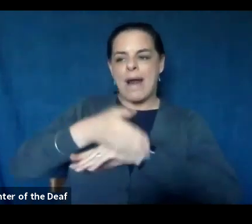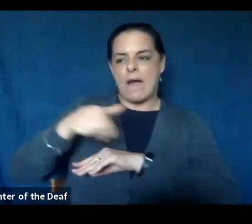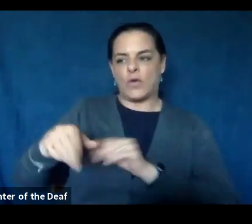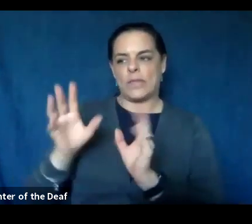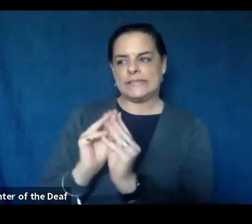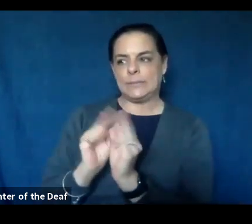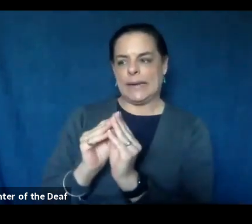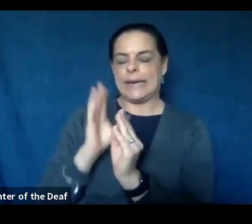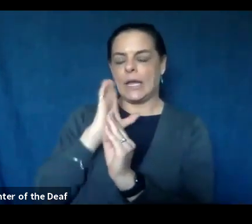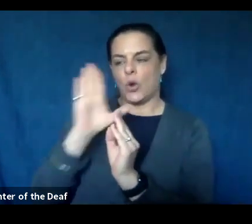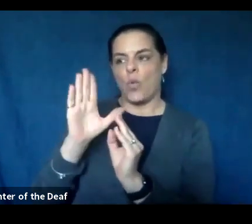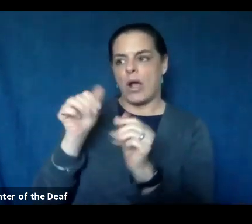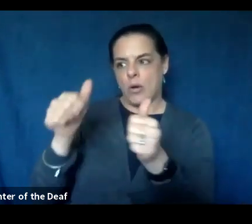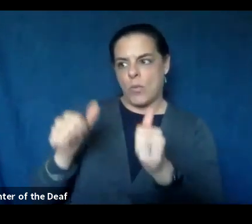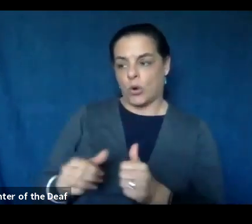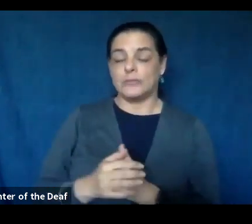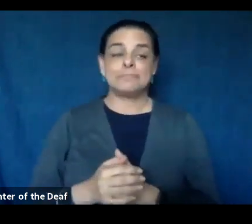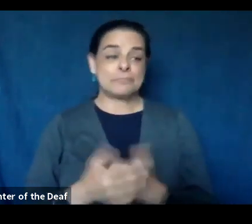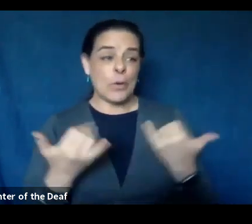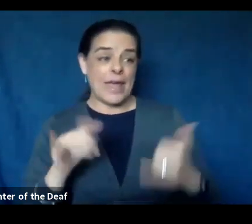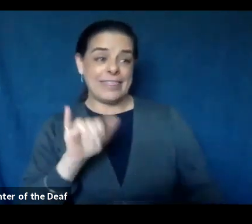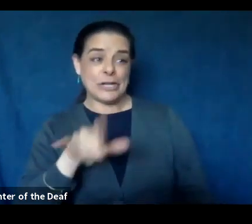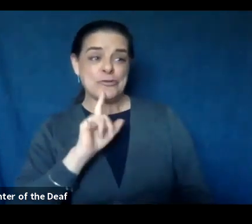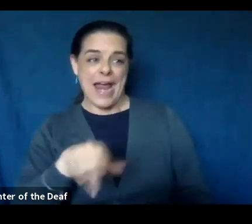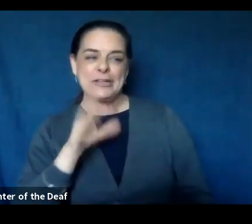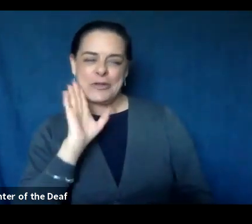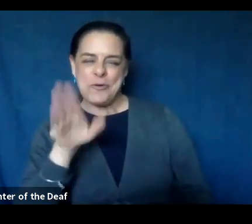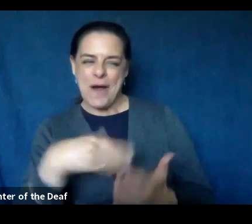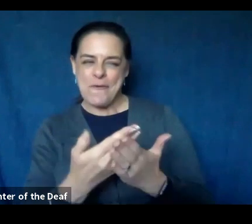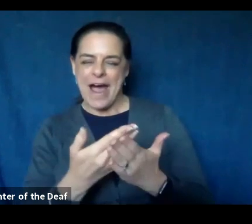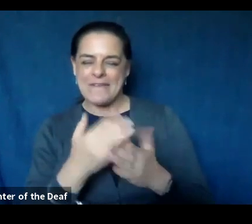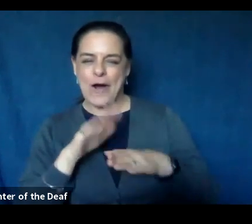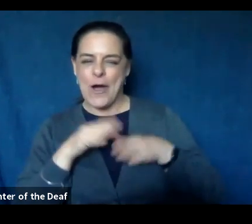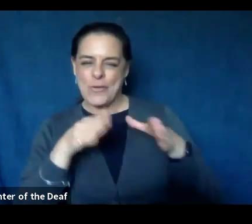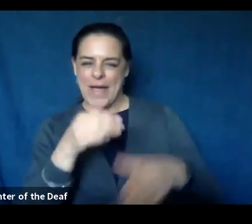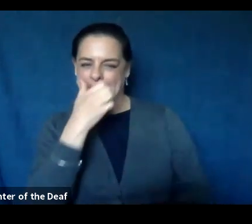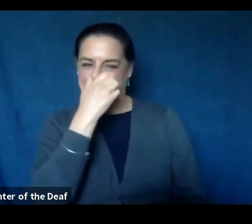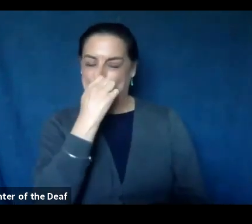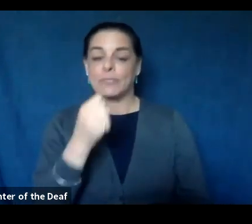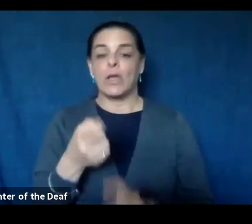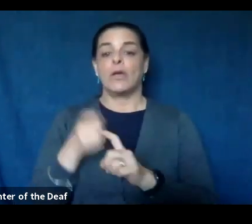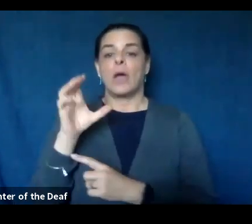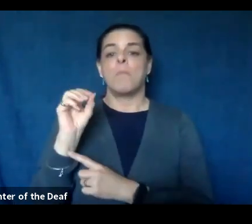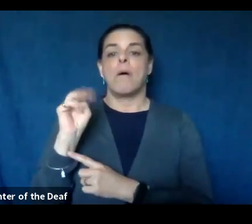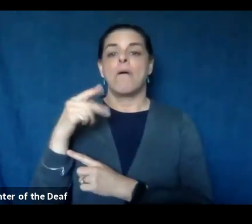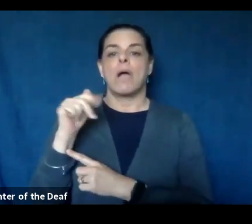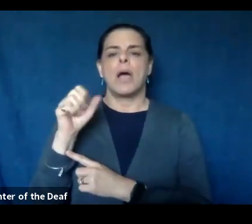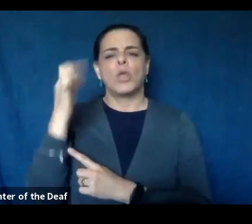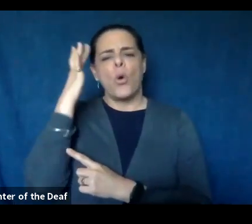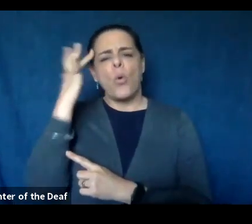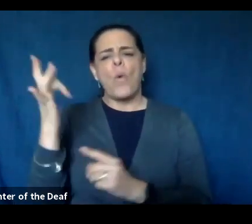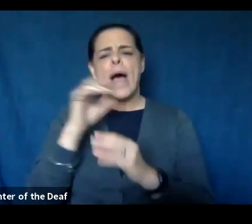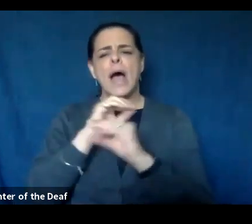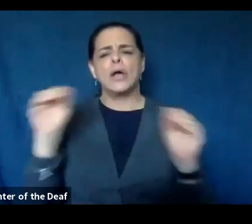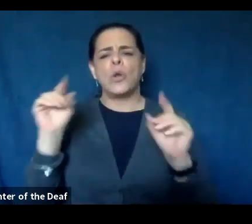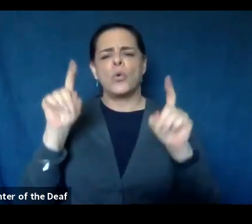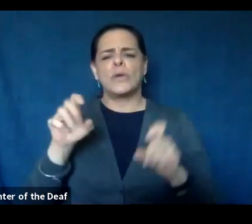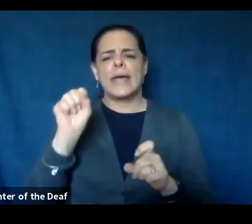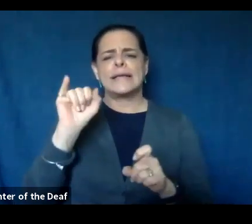briefing. So there's your answer. It's coming. Yeah, on the way. From the Compass, why aren't there any test sites east